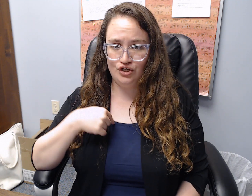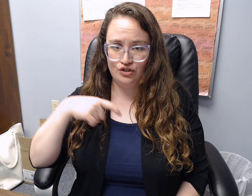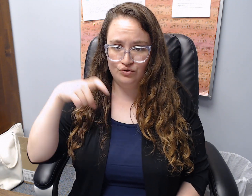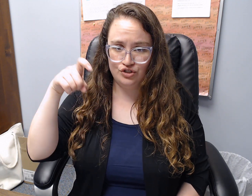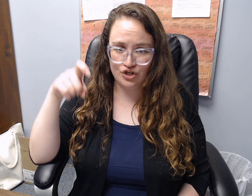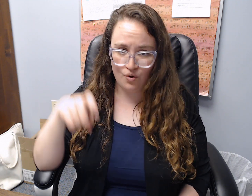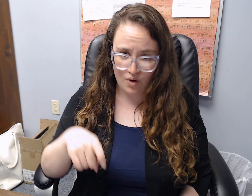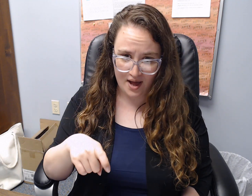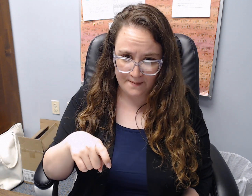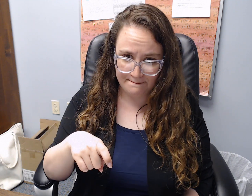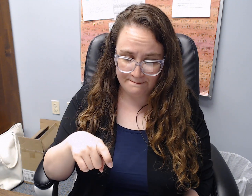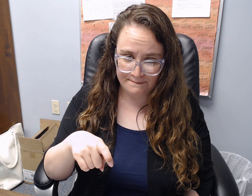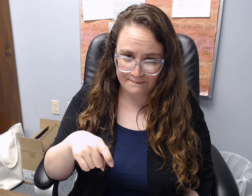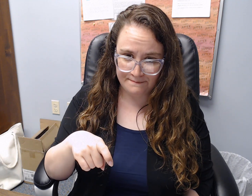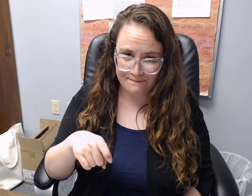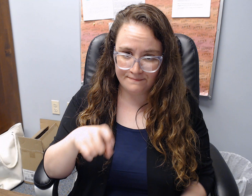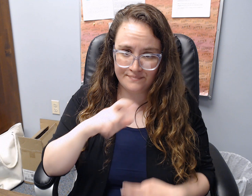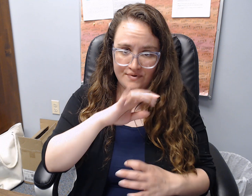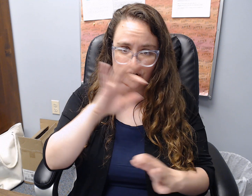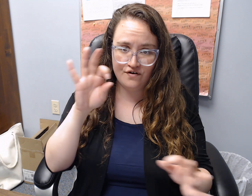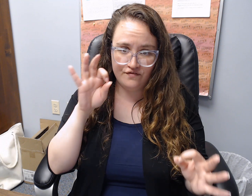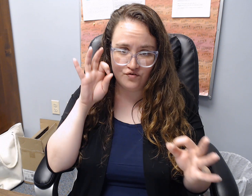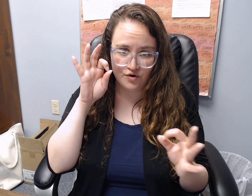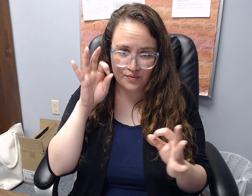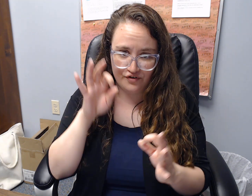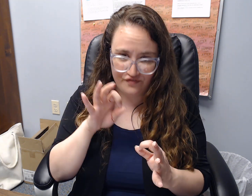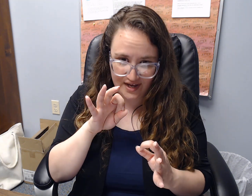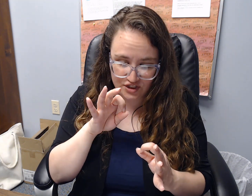you'd show up for perfection.